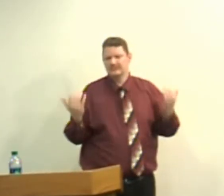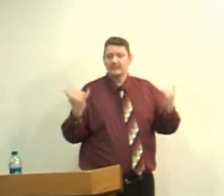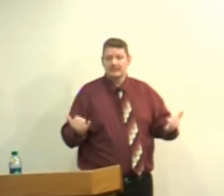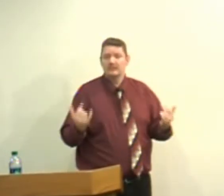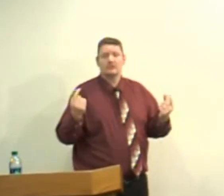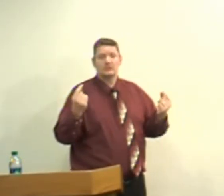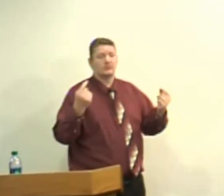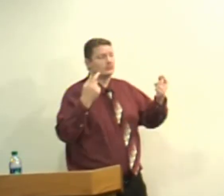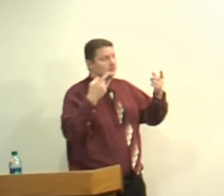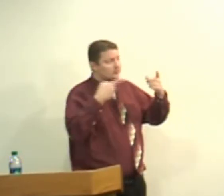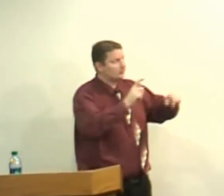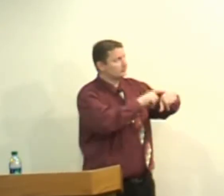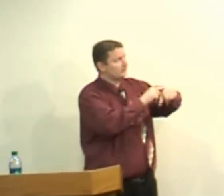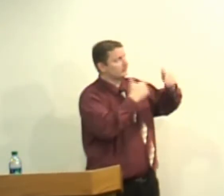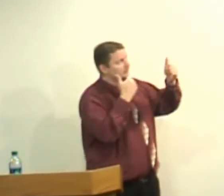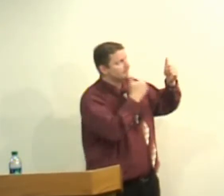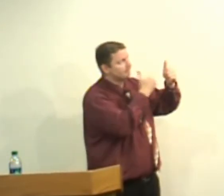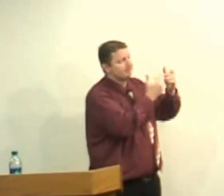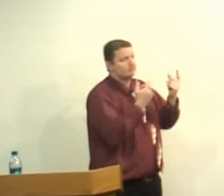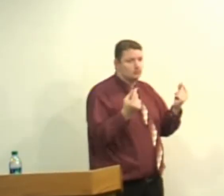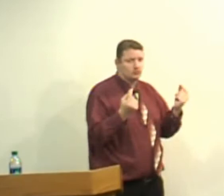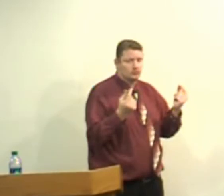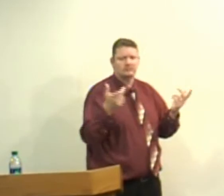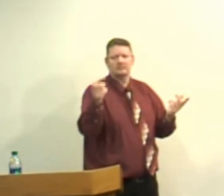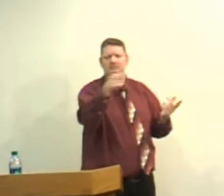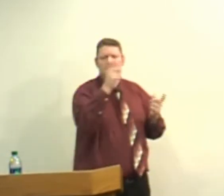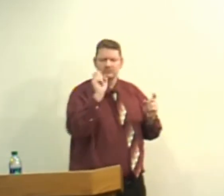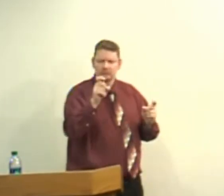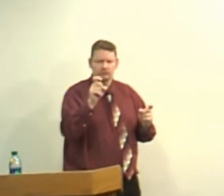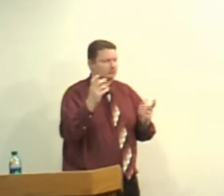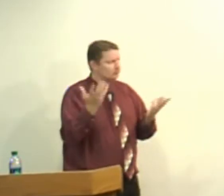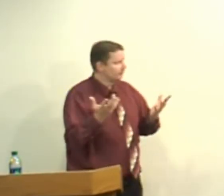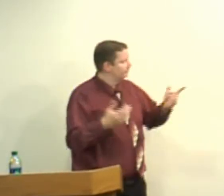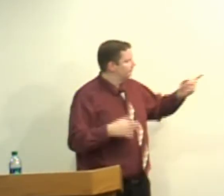getting shorter to this time that will happen. And what are we to do during this time?